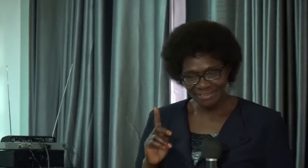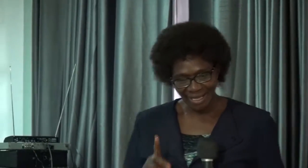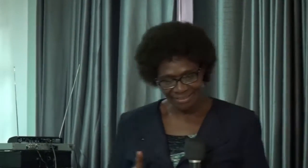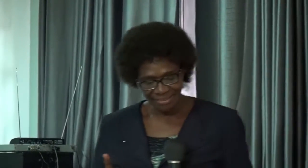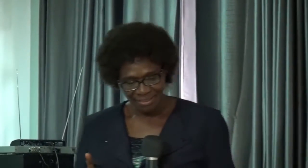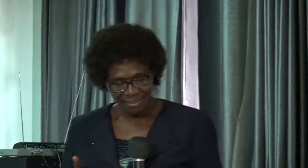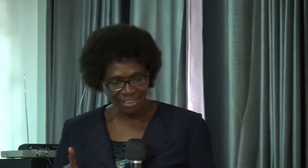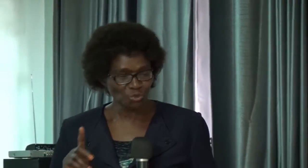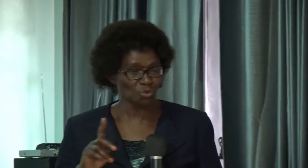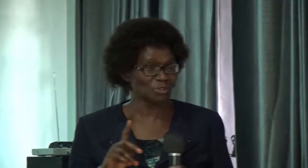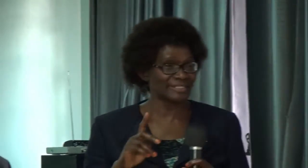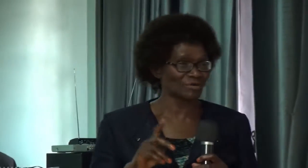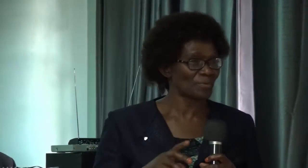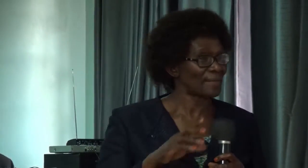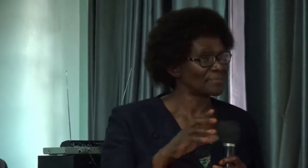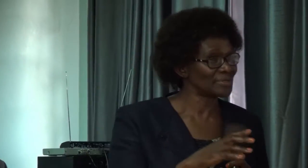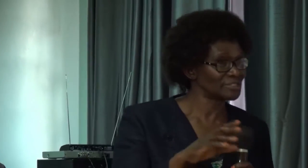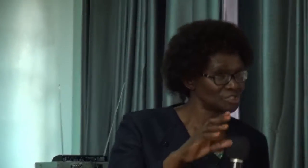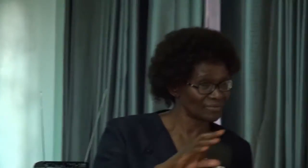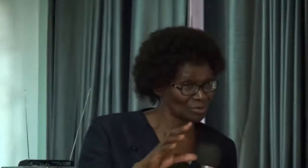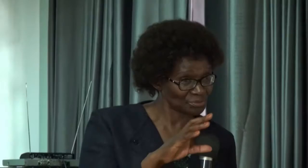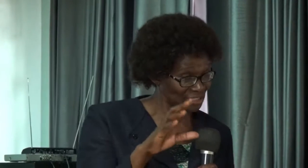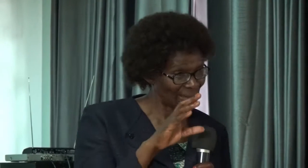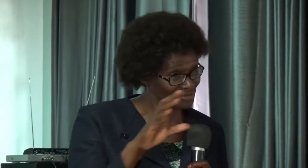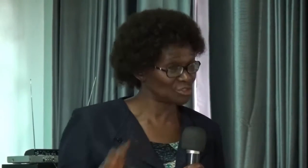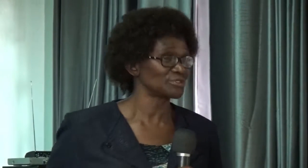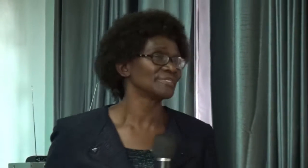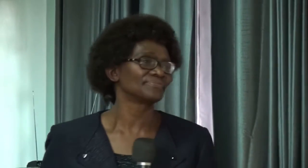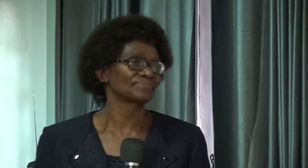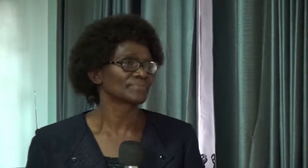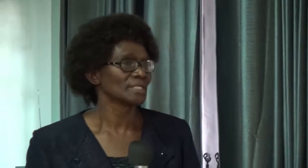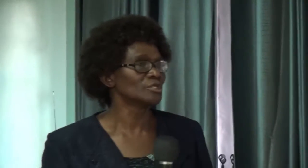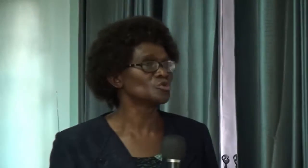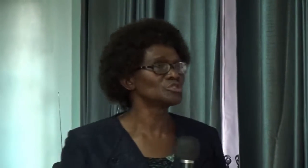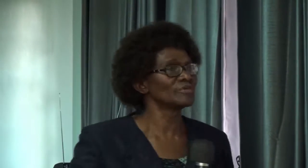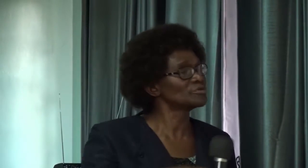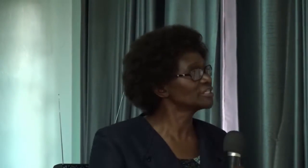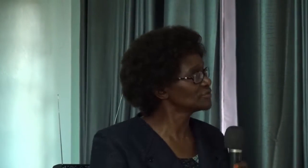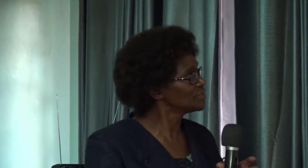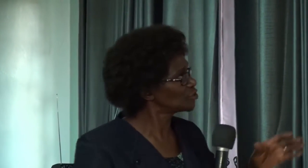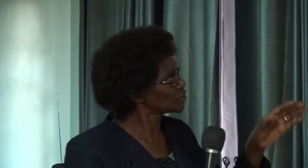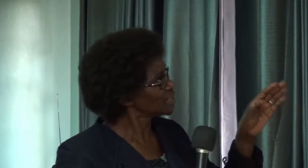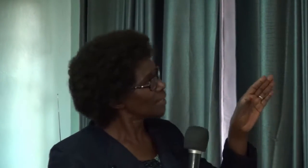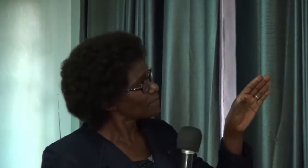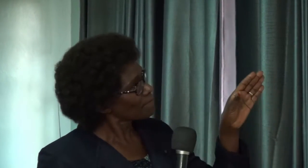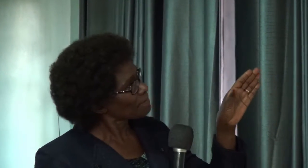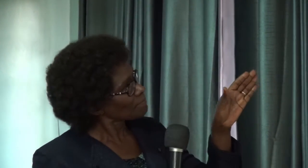they start, the school will develop a vision, inclusive education